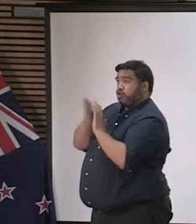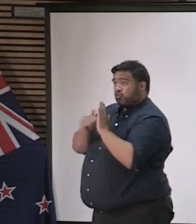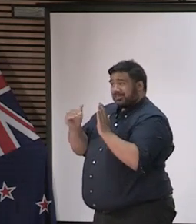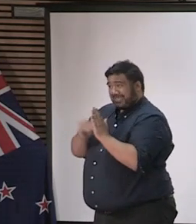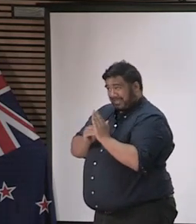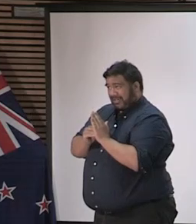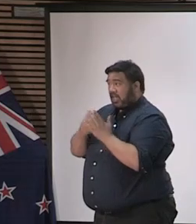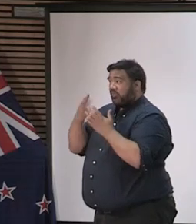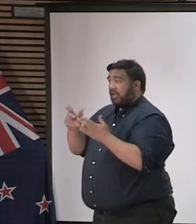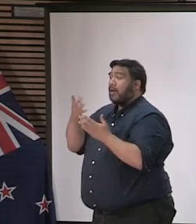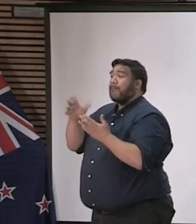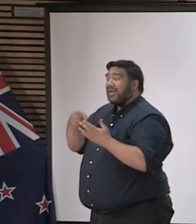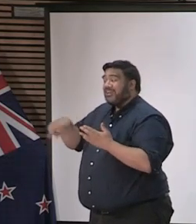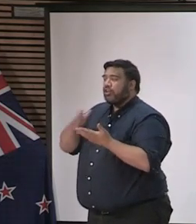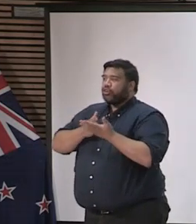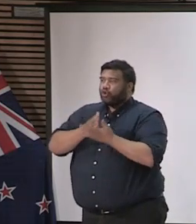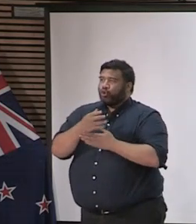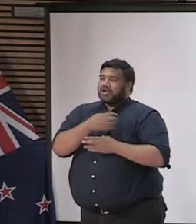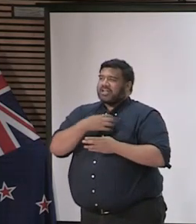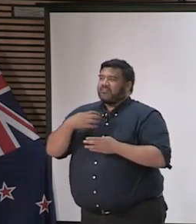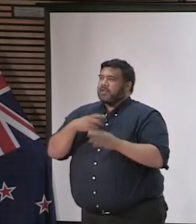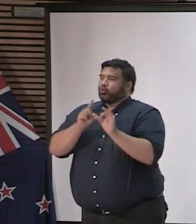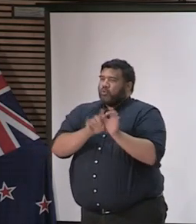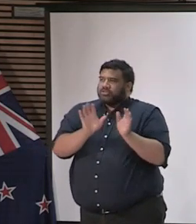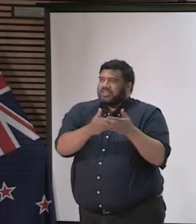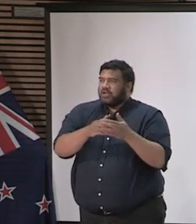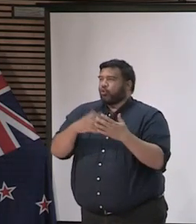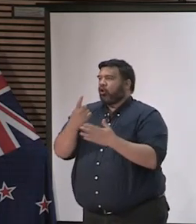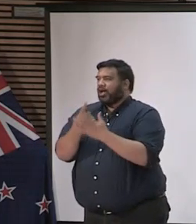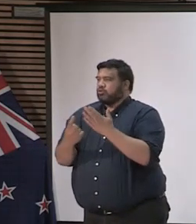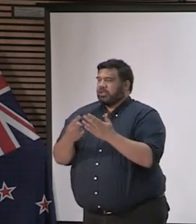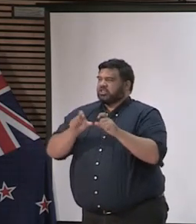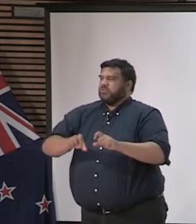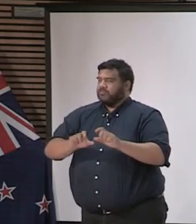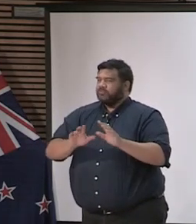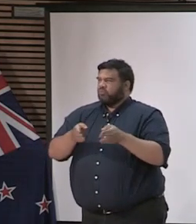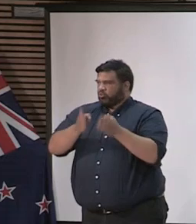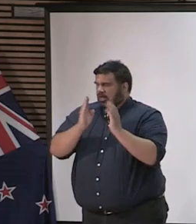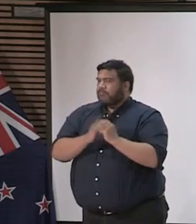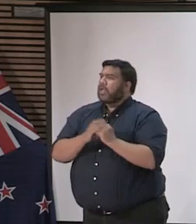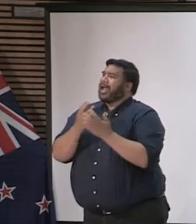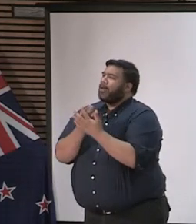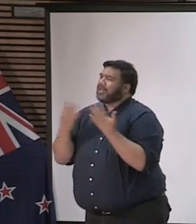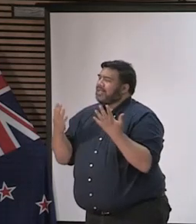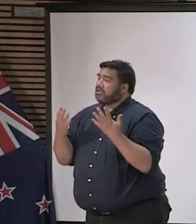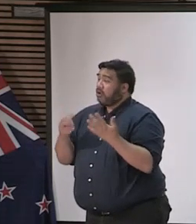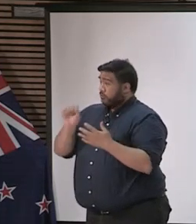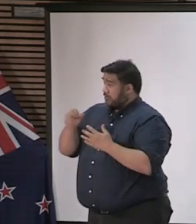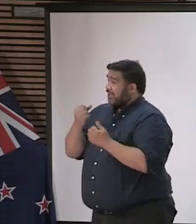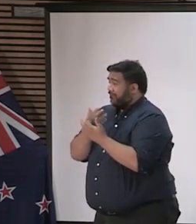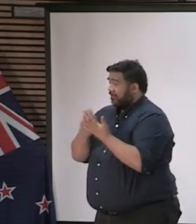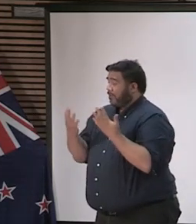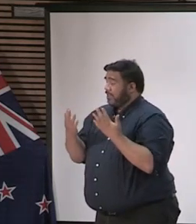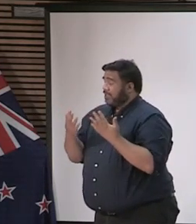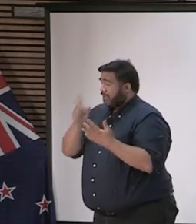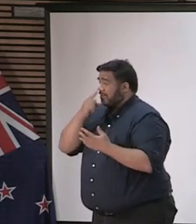do. I'll make sure I get the right piece of paper so I give you the latest numbers. We have